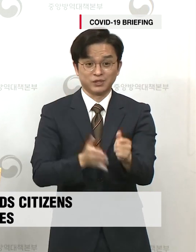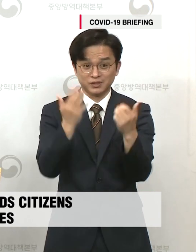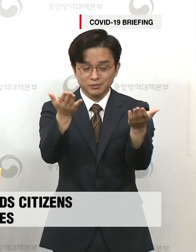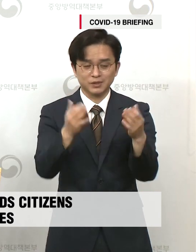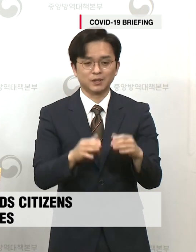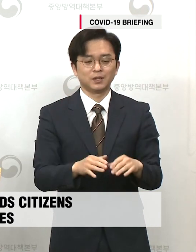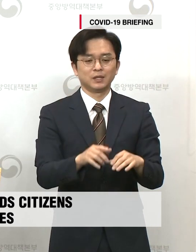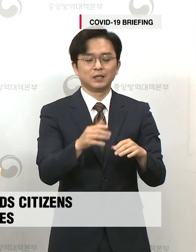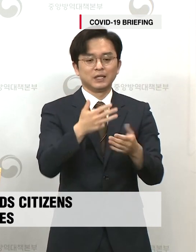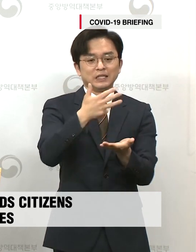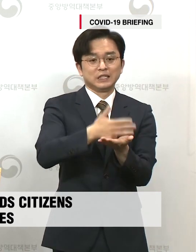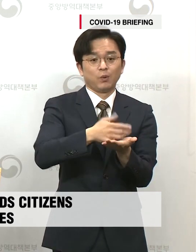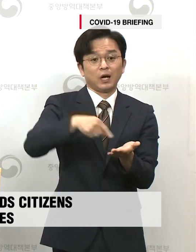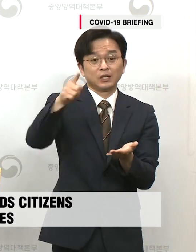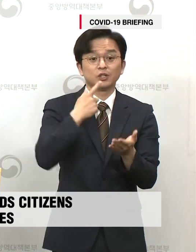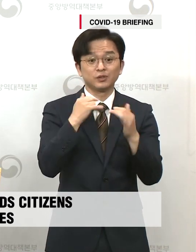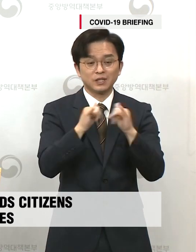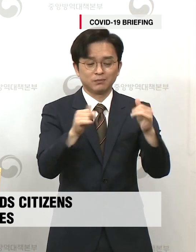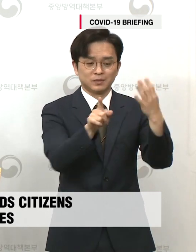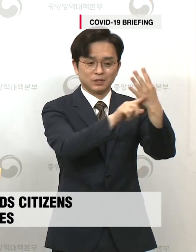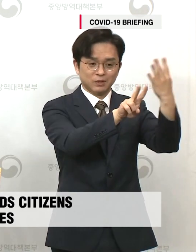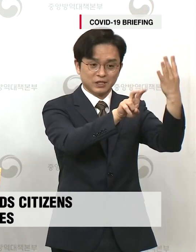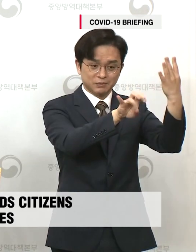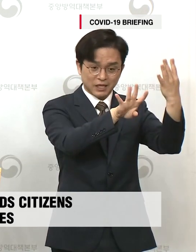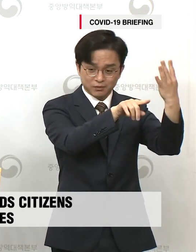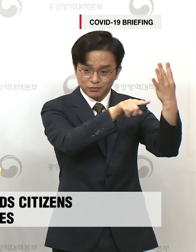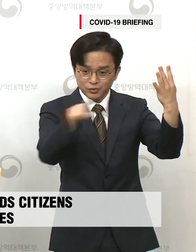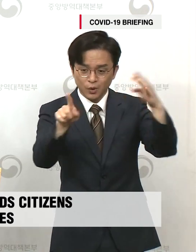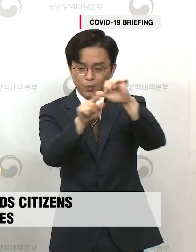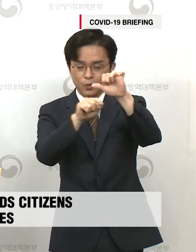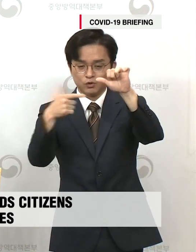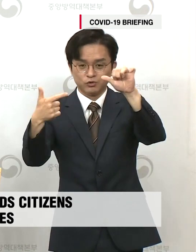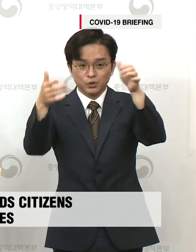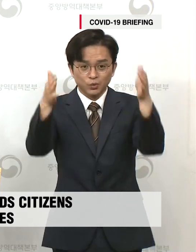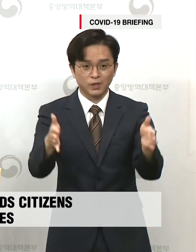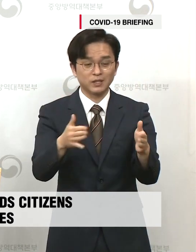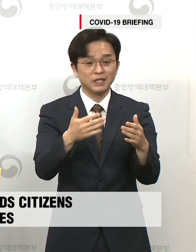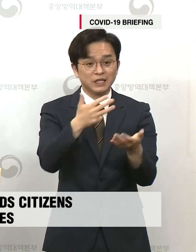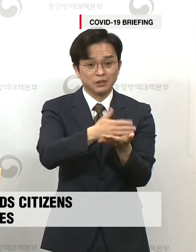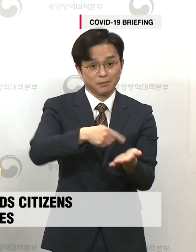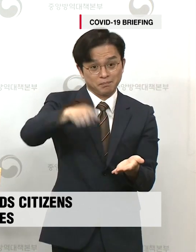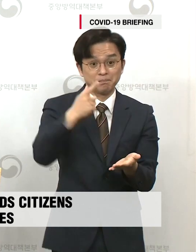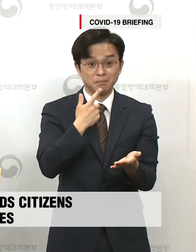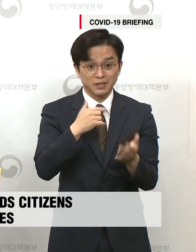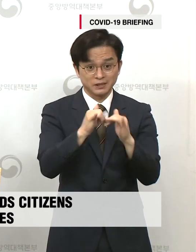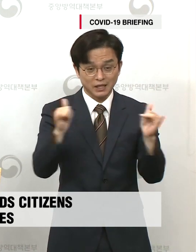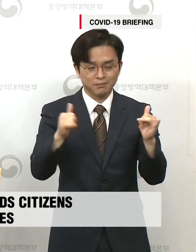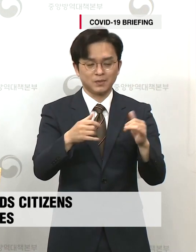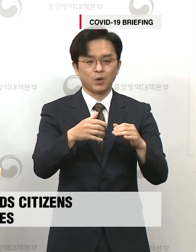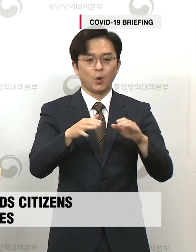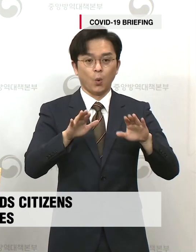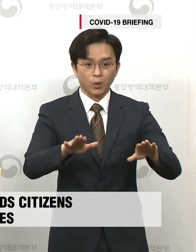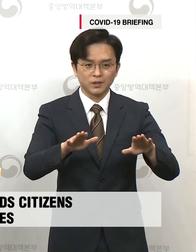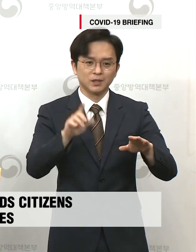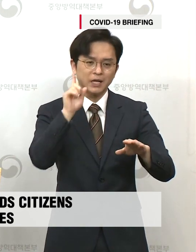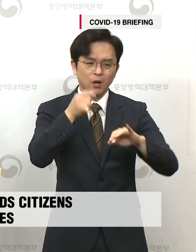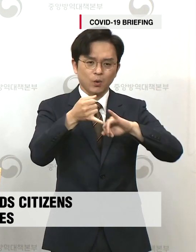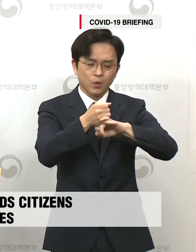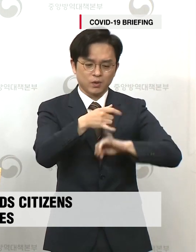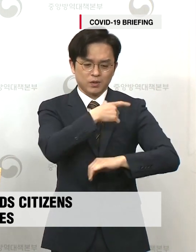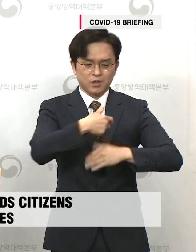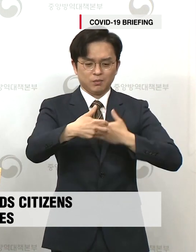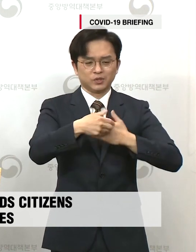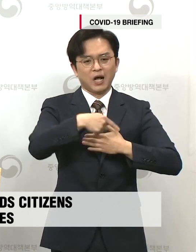the virus to peak as well. And so if you have visited Itaewon area during the same period of time, we advise you to get